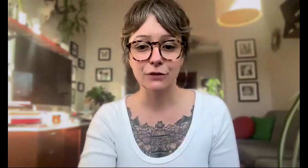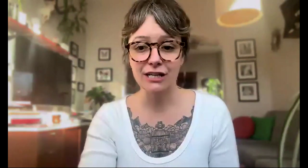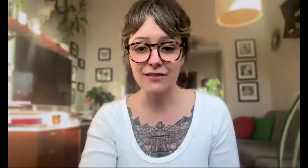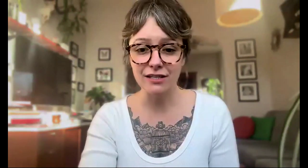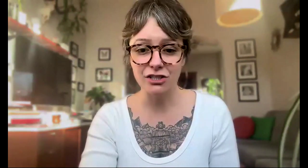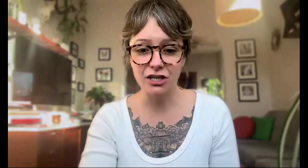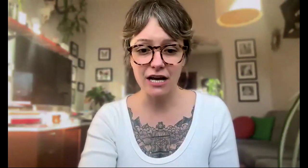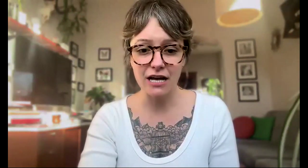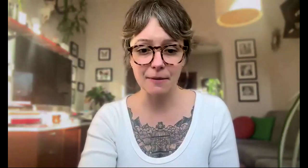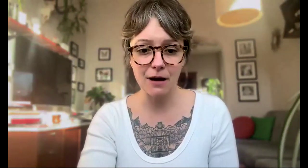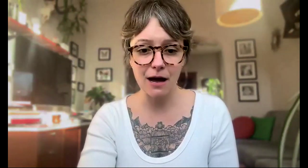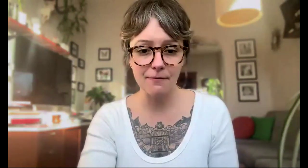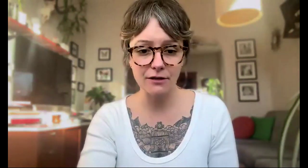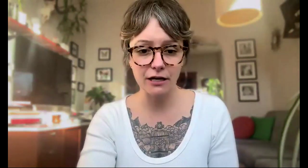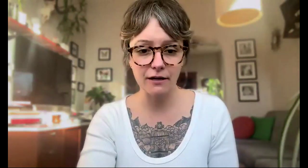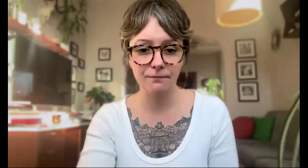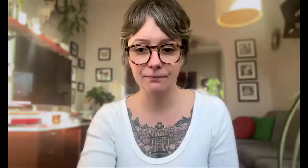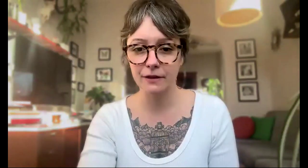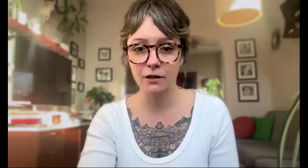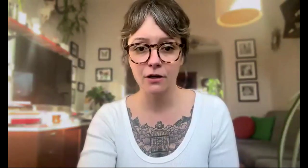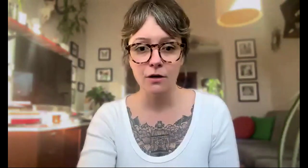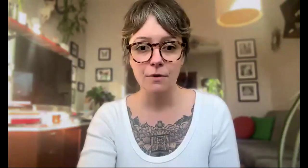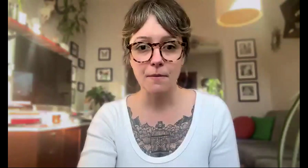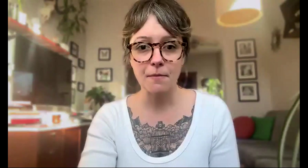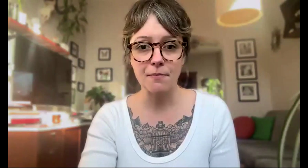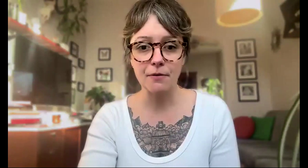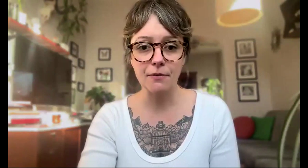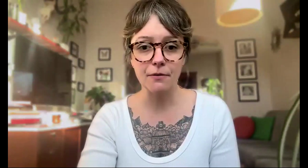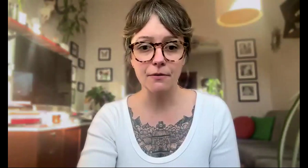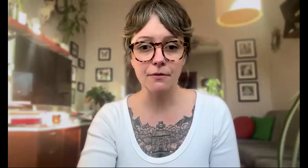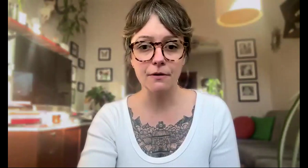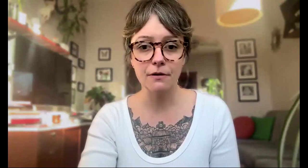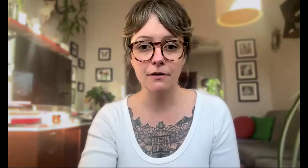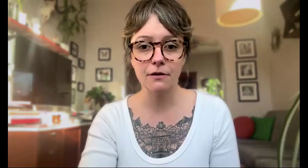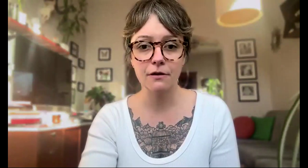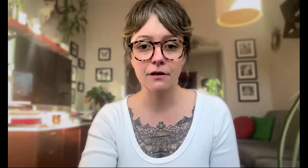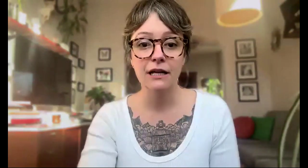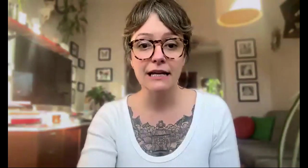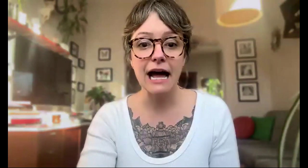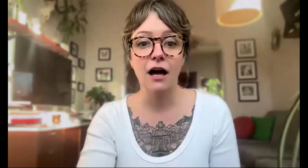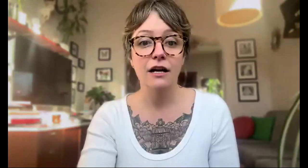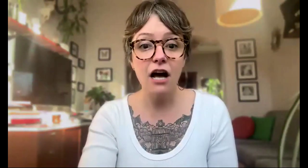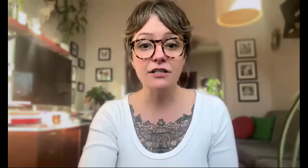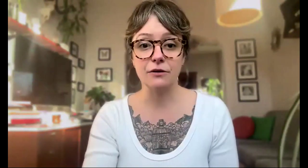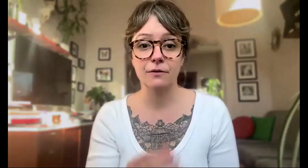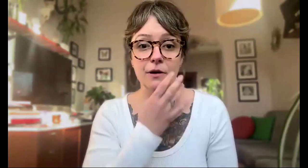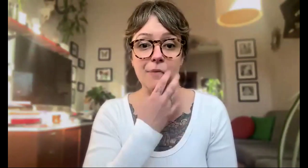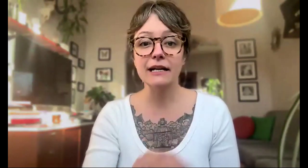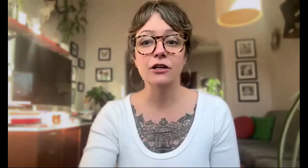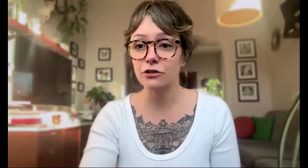Put it in the chat. Let me pop up that chat. Boo, boo, boo, boo, boo. Yeah, y'all do. Megan, you